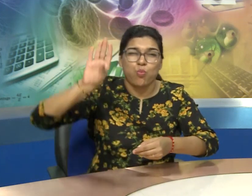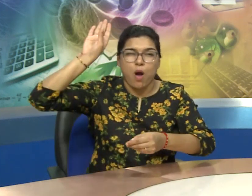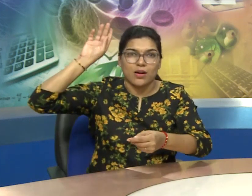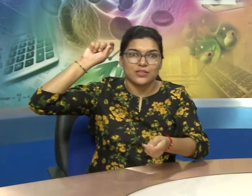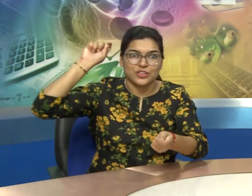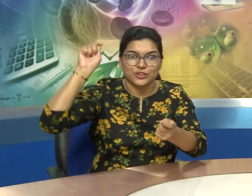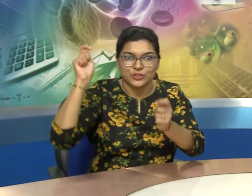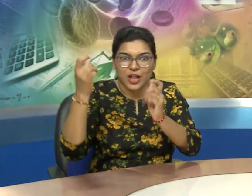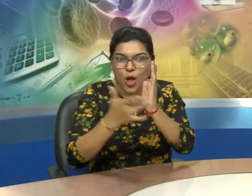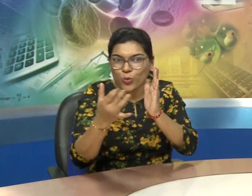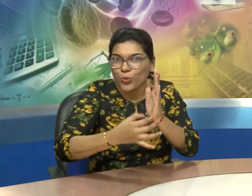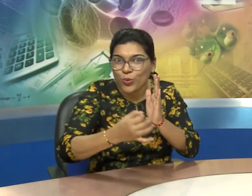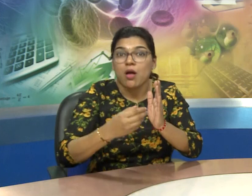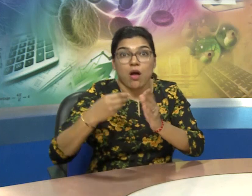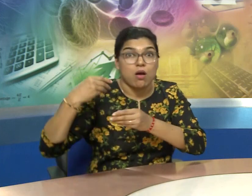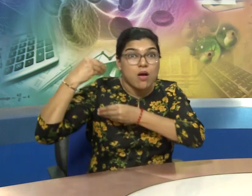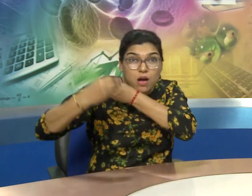all the published records